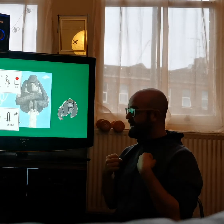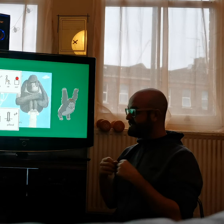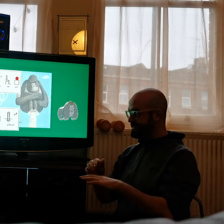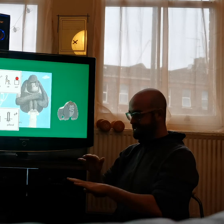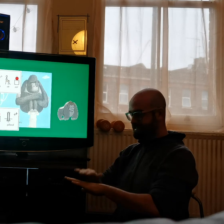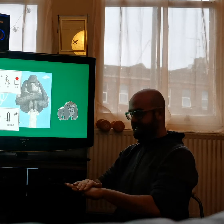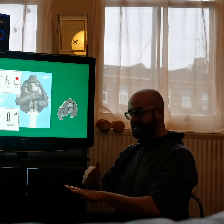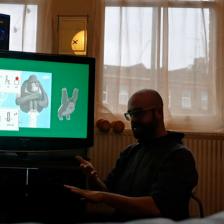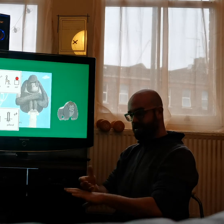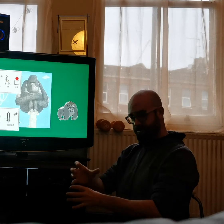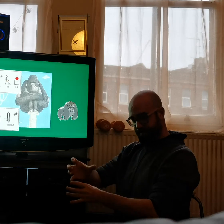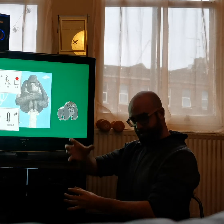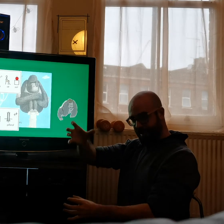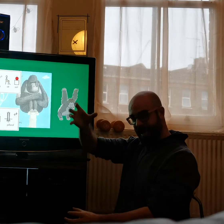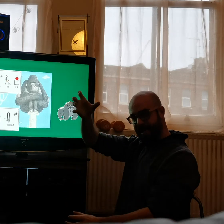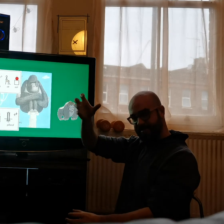gorillas sit on pillars.